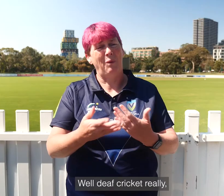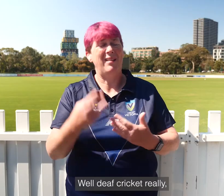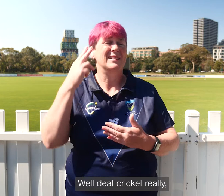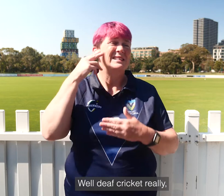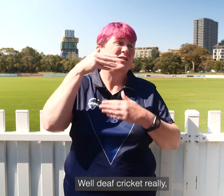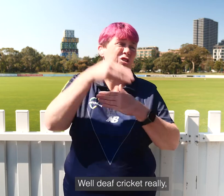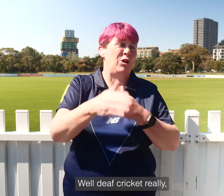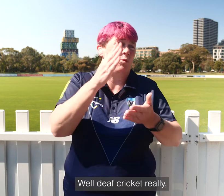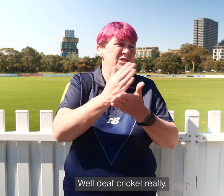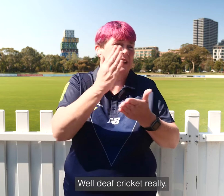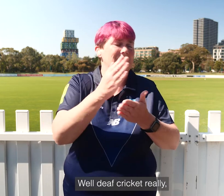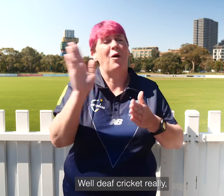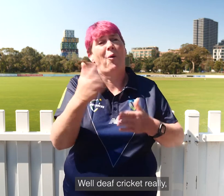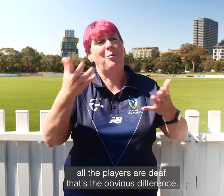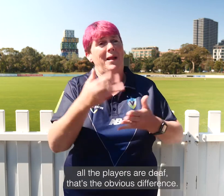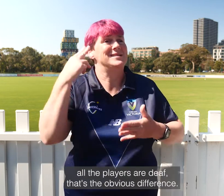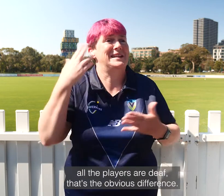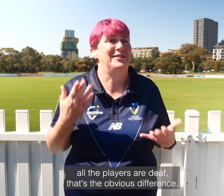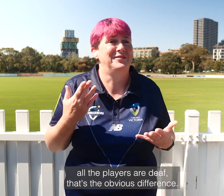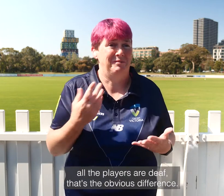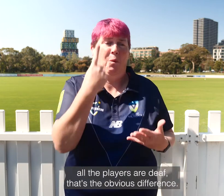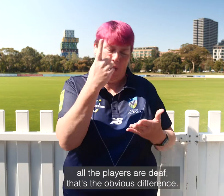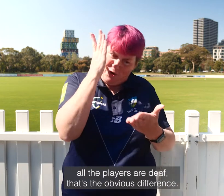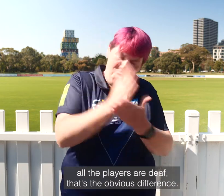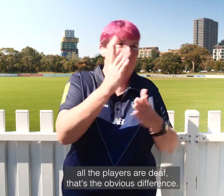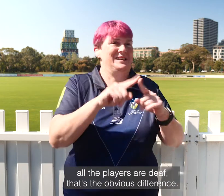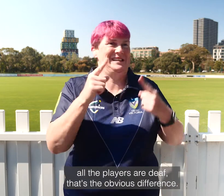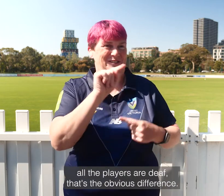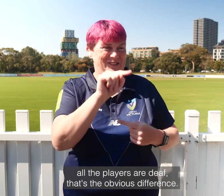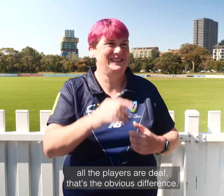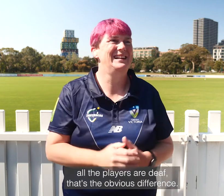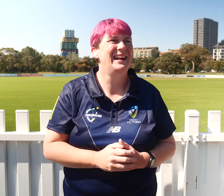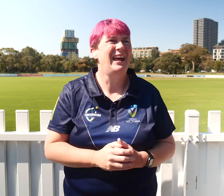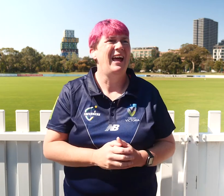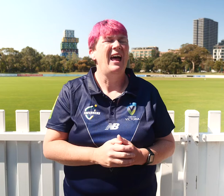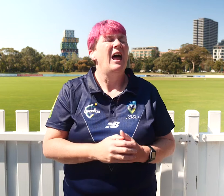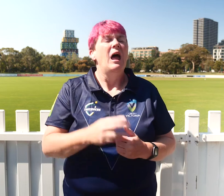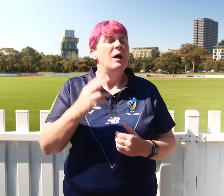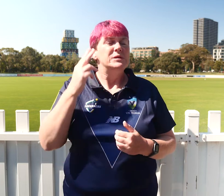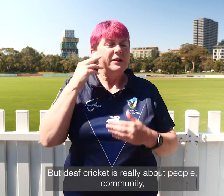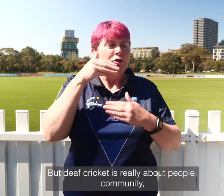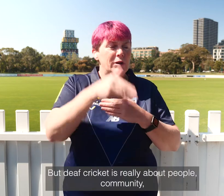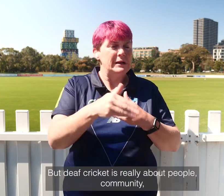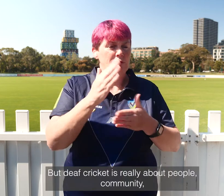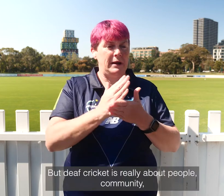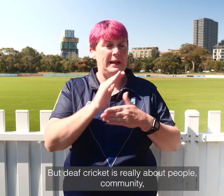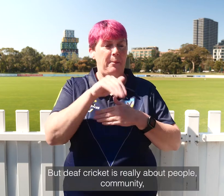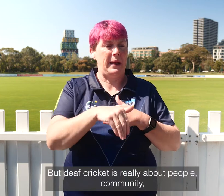Well, deaf cricket really, all the players are deaf. That's the obvious difference. But deaf cricket is really